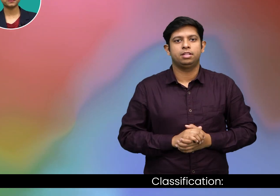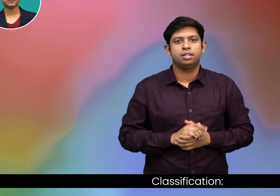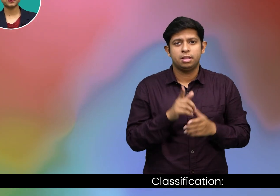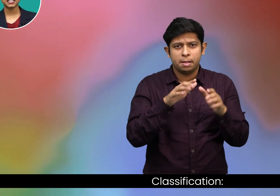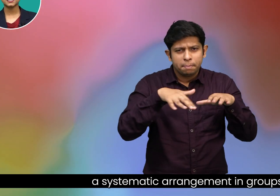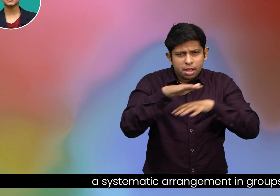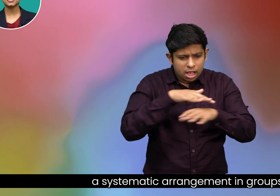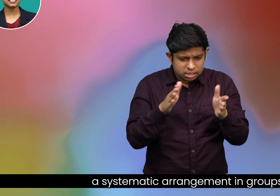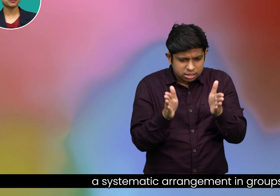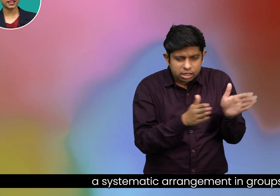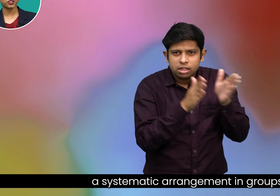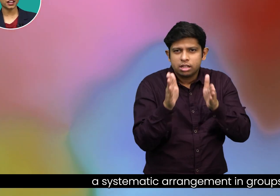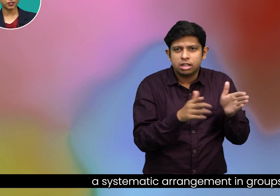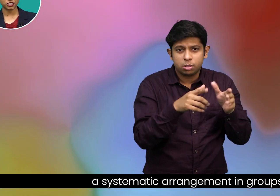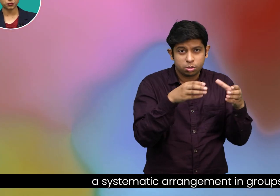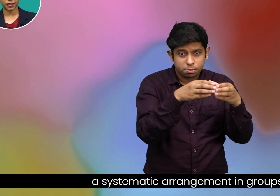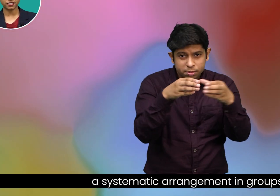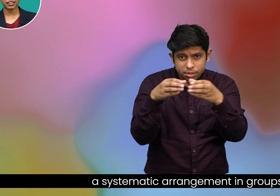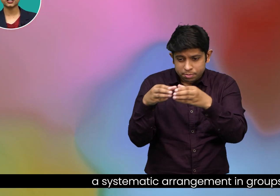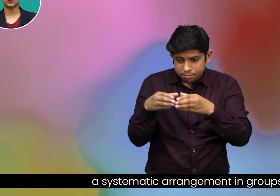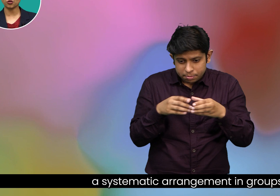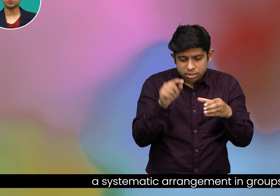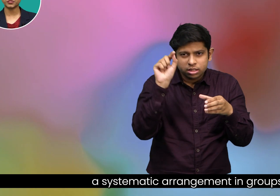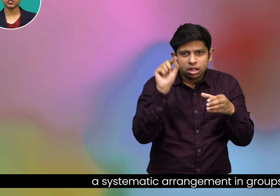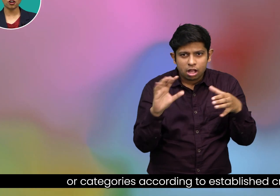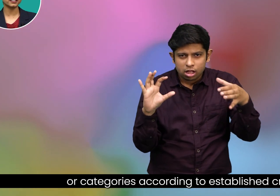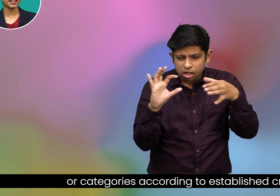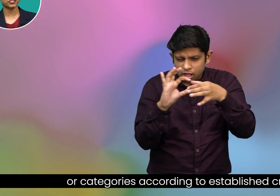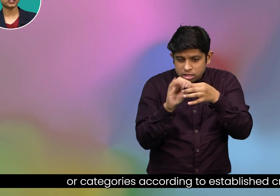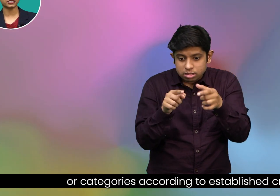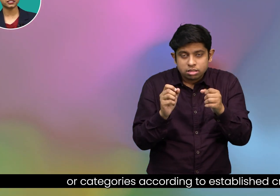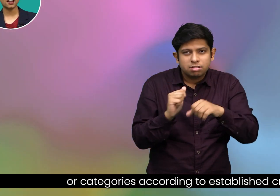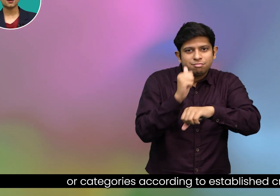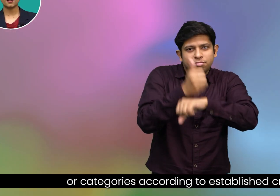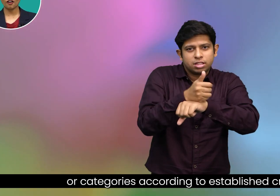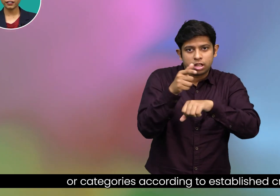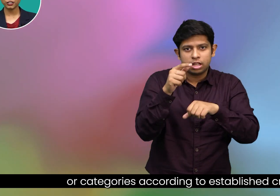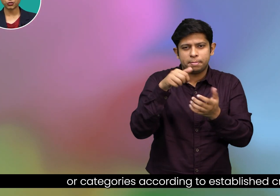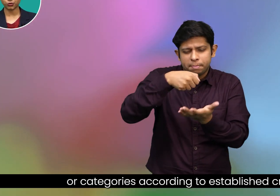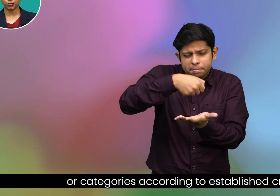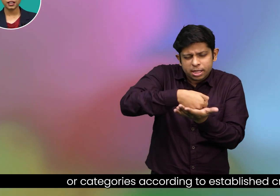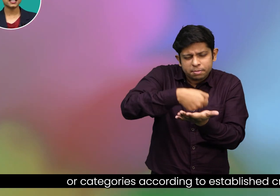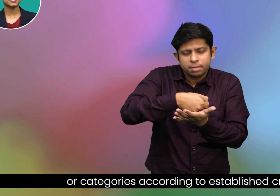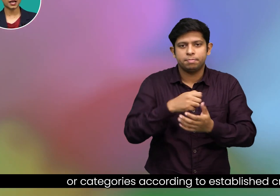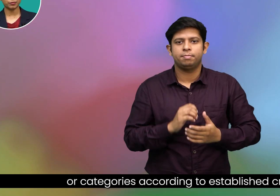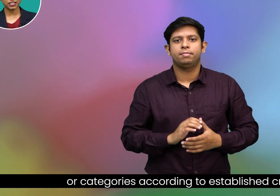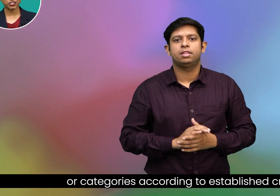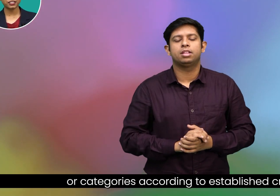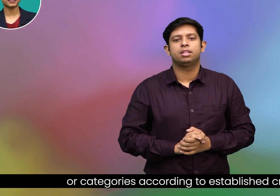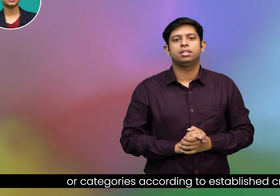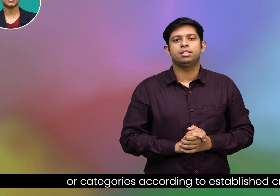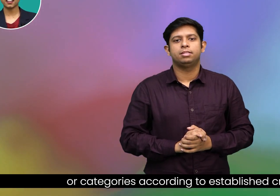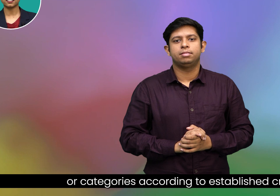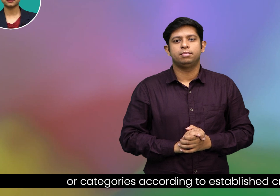Classification. A systematic arrangement in groups or categories according to